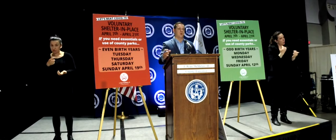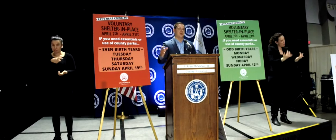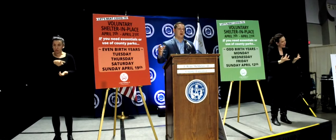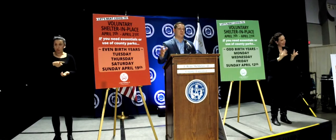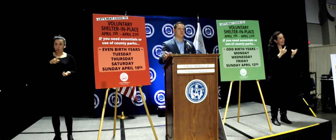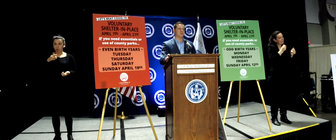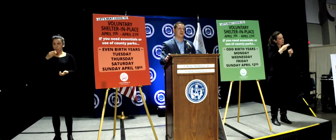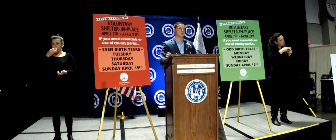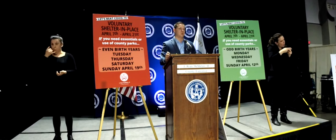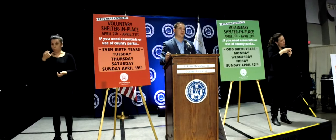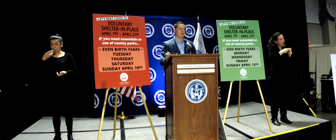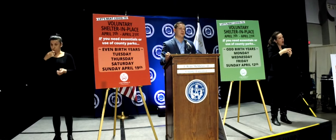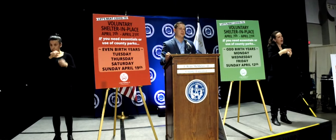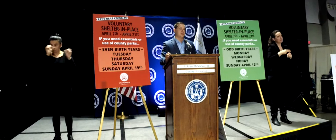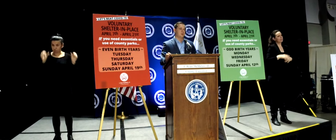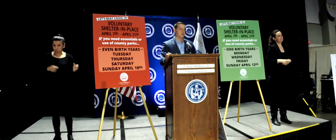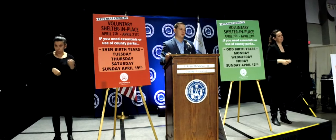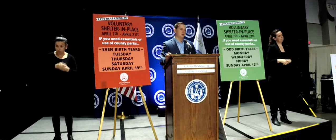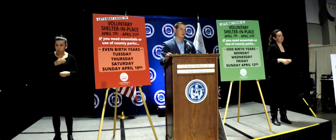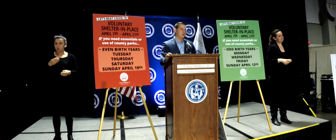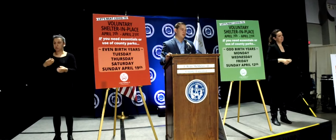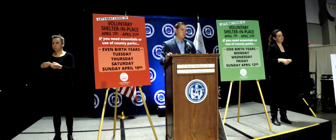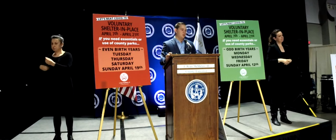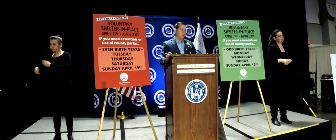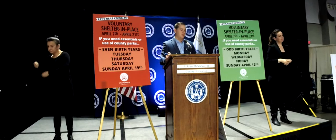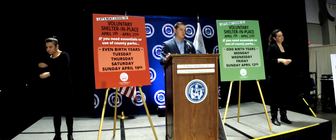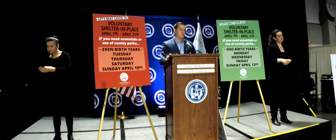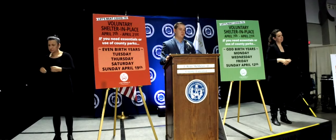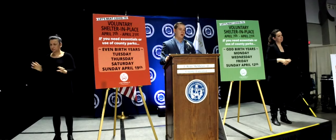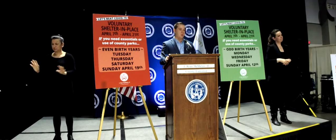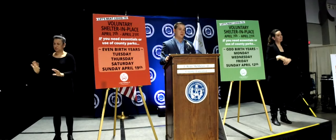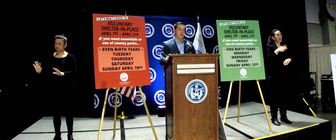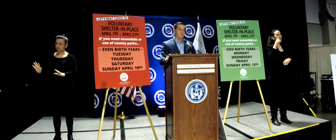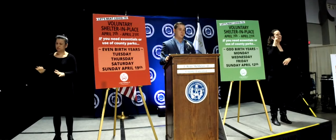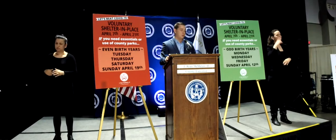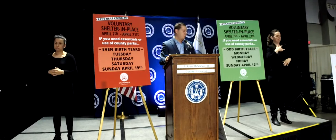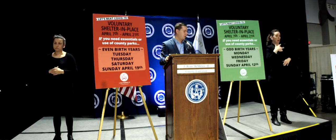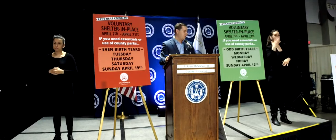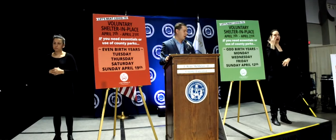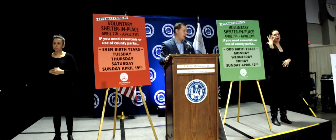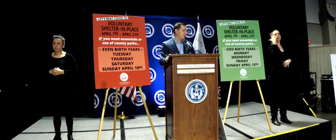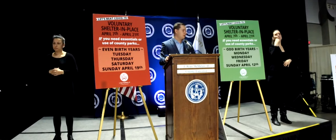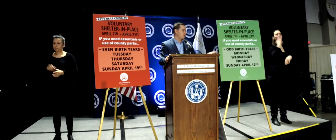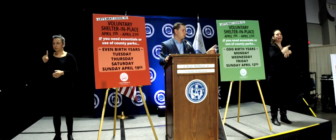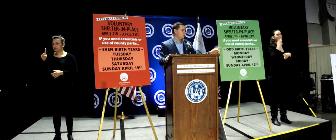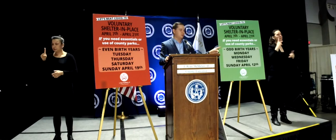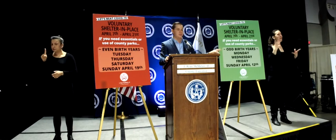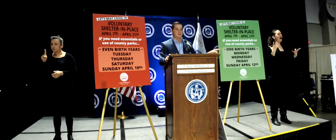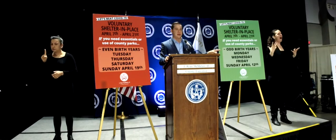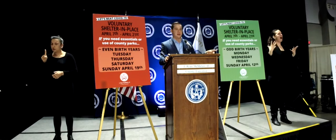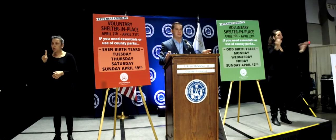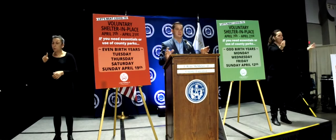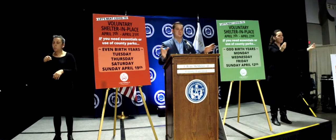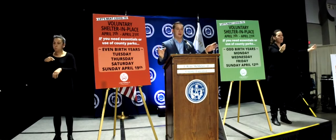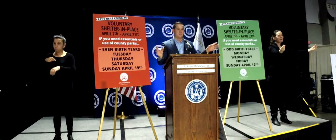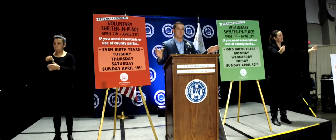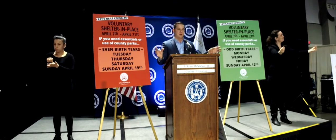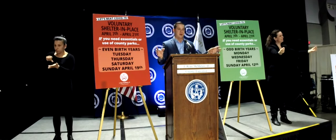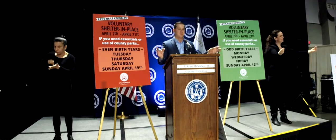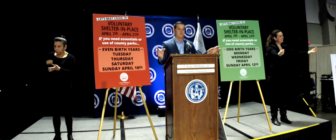comfortable going out multiple times a week to get what they need. We would rather see people go out one time a week, but if not, pick these days,